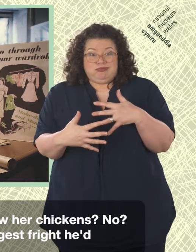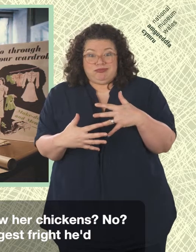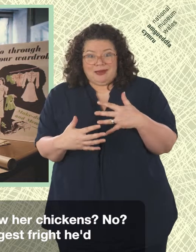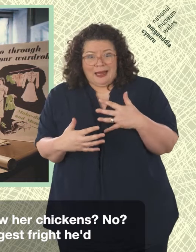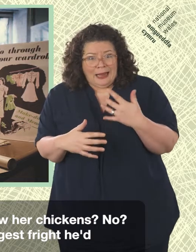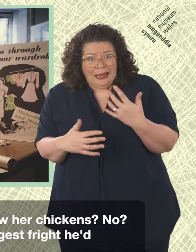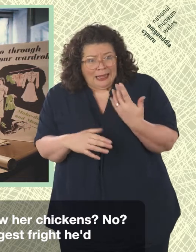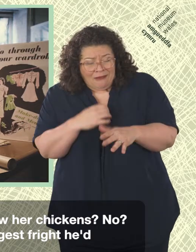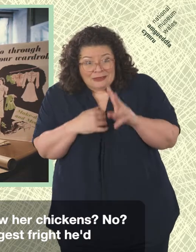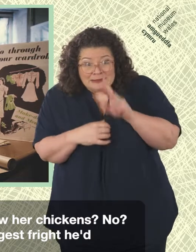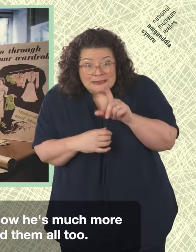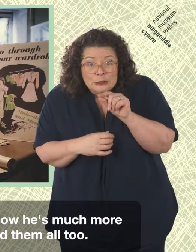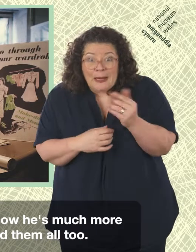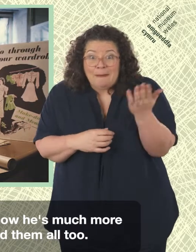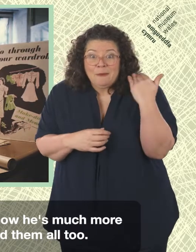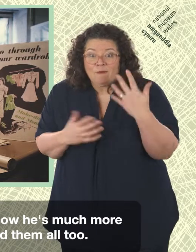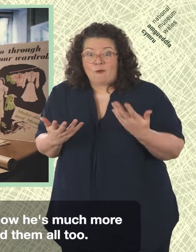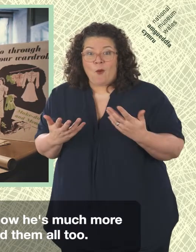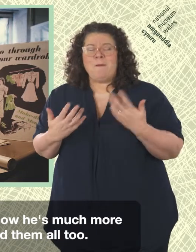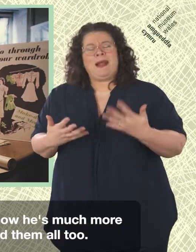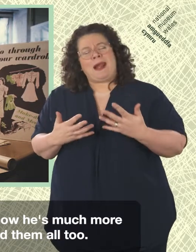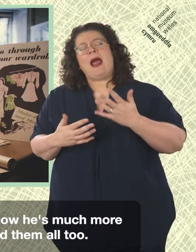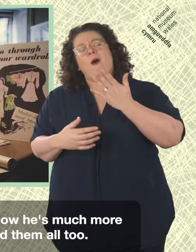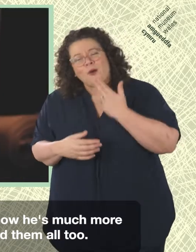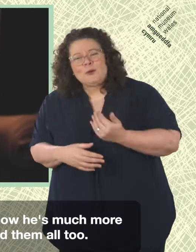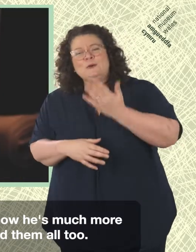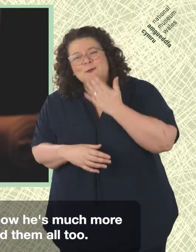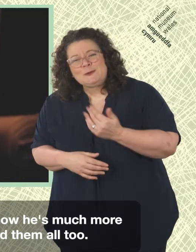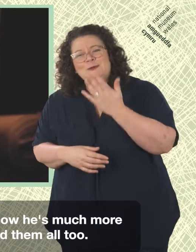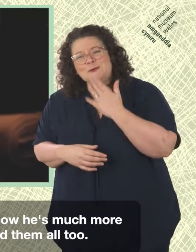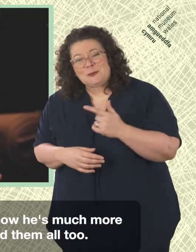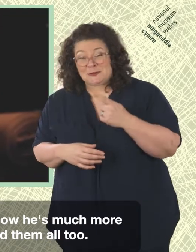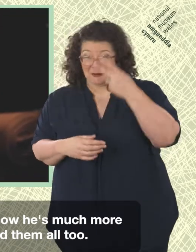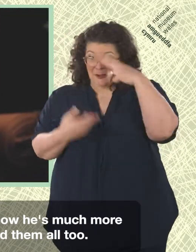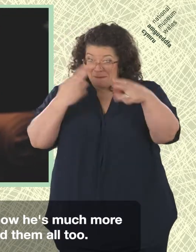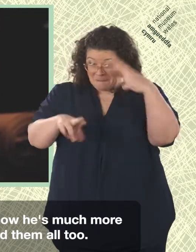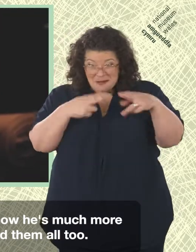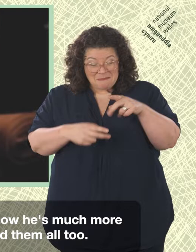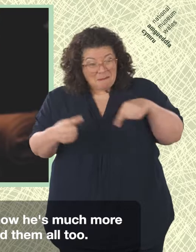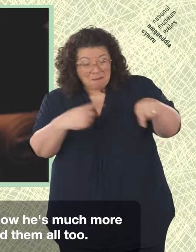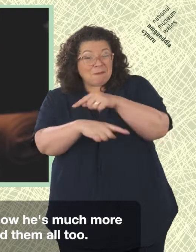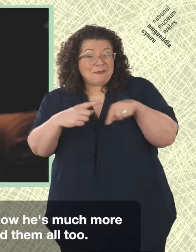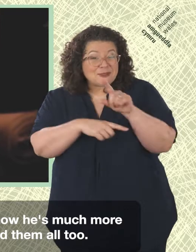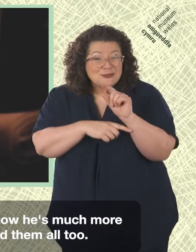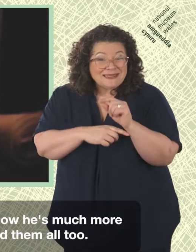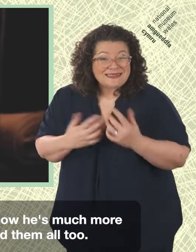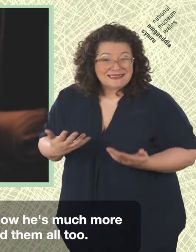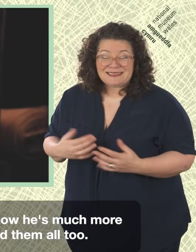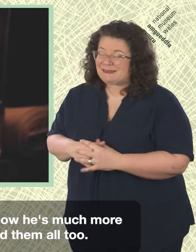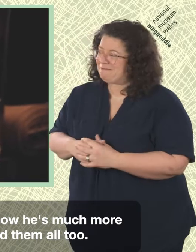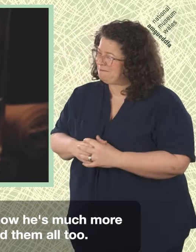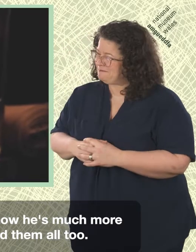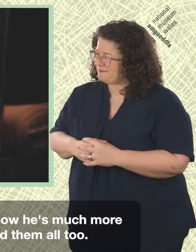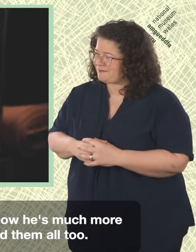Oh gosh. Well, he had the biggest fright. He'd never seen chickens before. but now he's much more used to them, and he's named them all